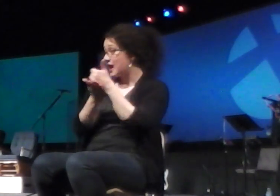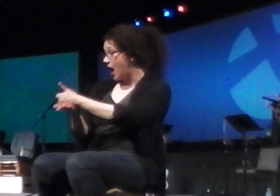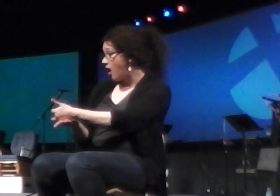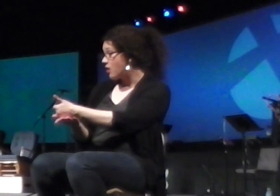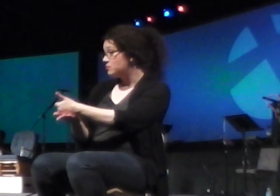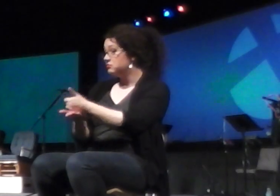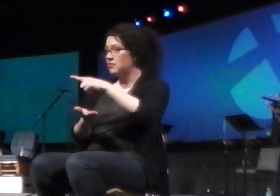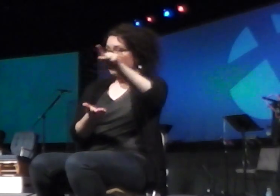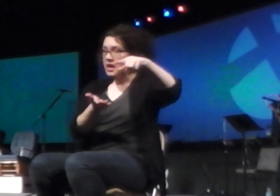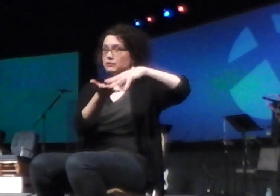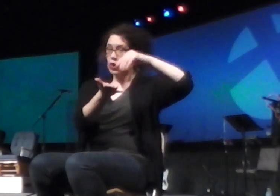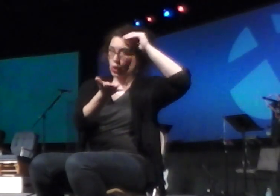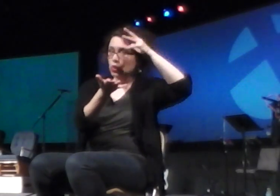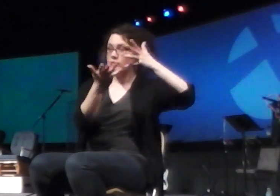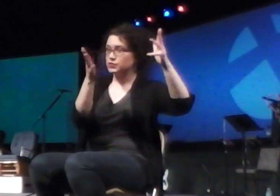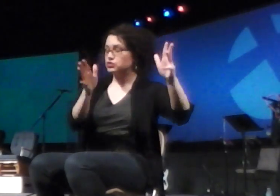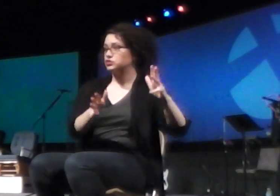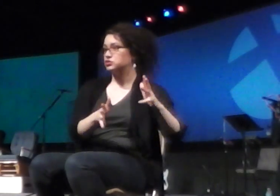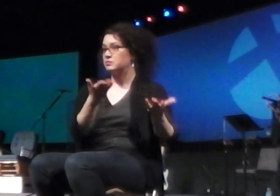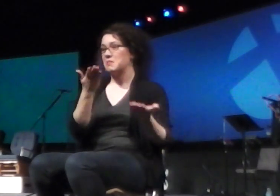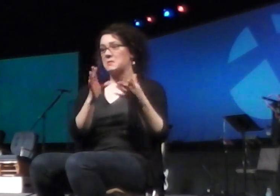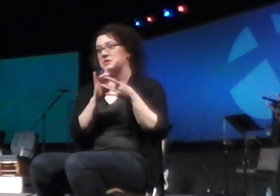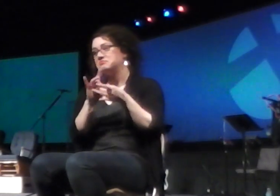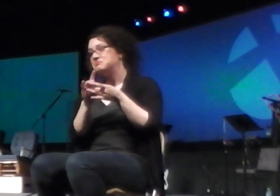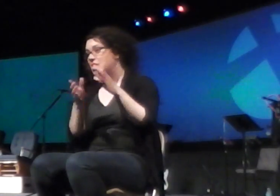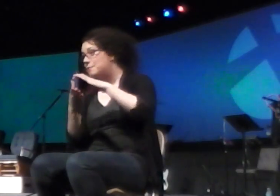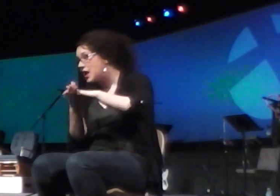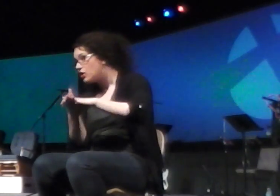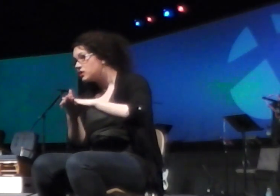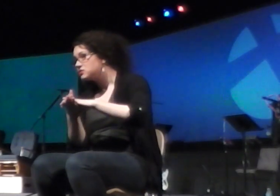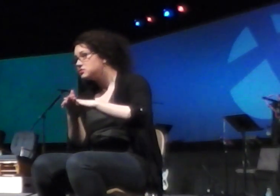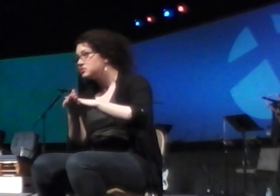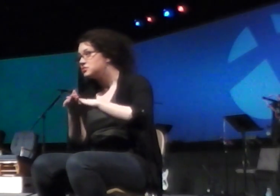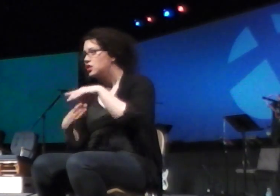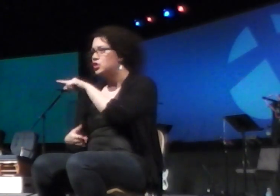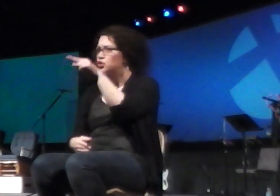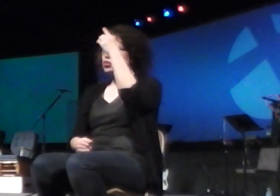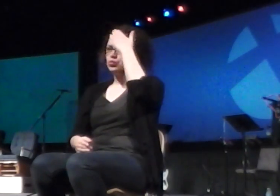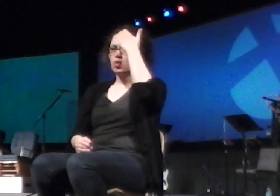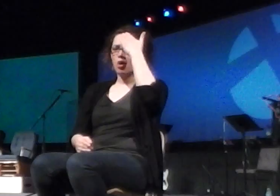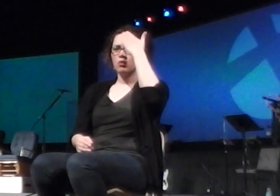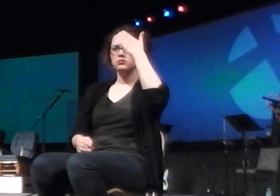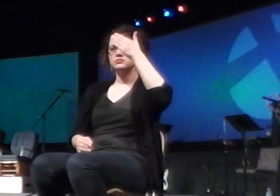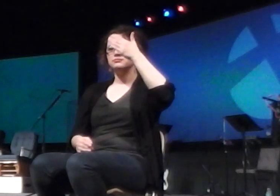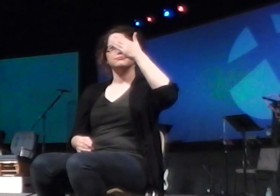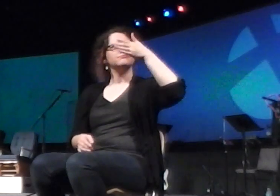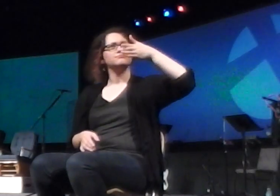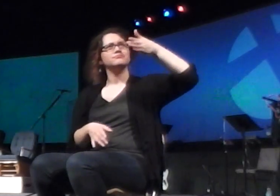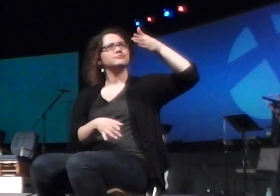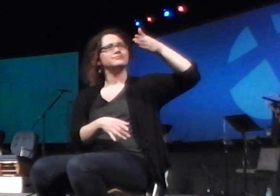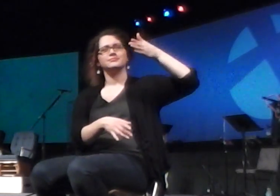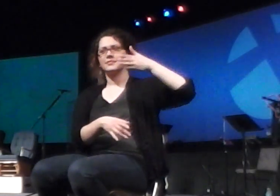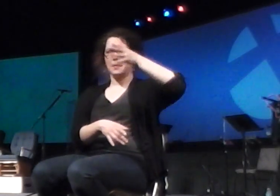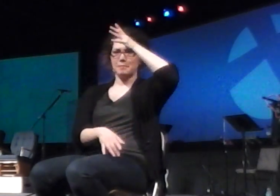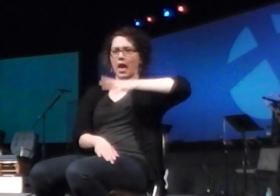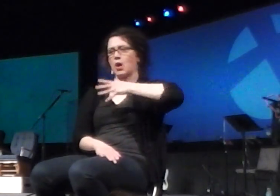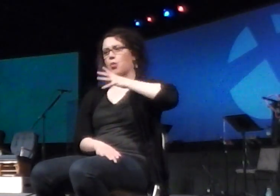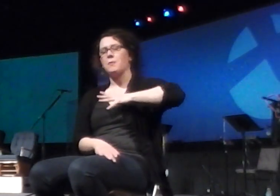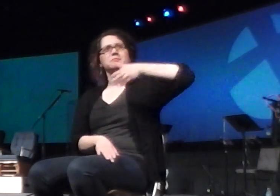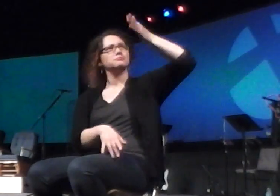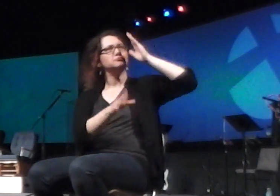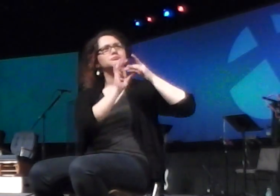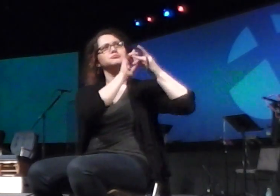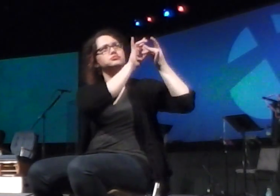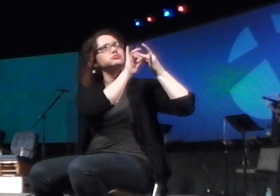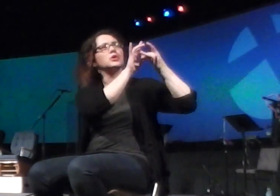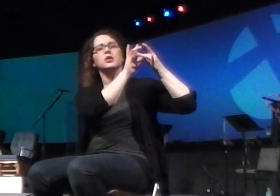They've learned a few things, whether it be about marriage. If you know a godly man or godly woman, a godly couple, they know some things about marriage.